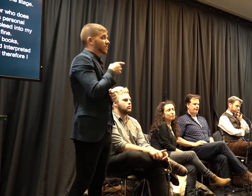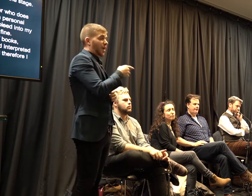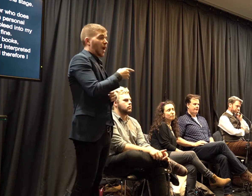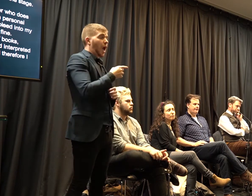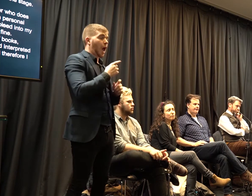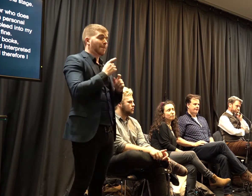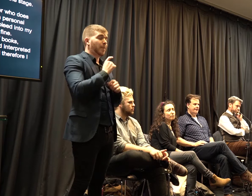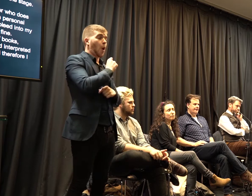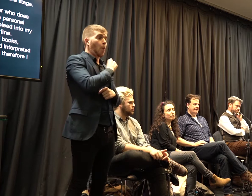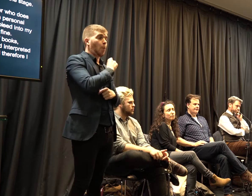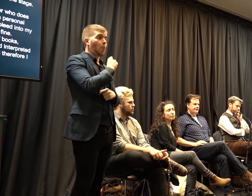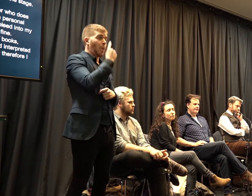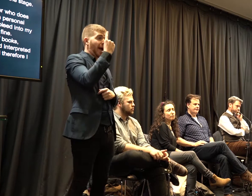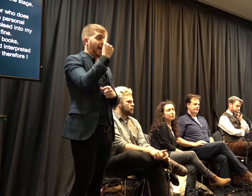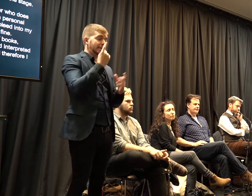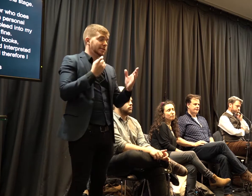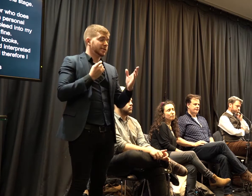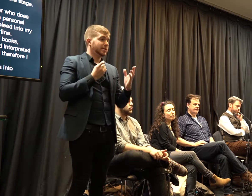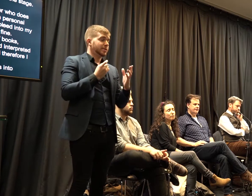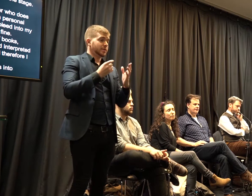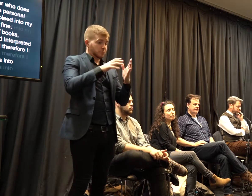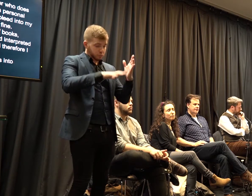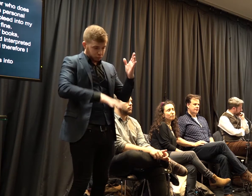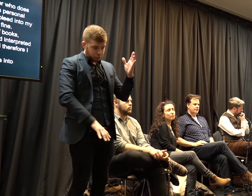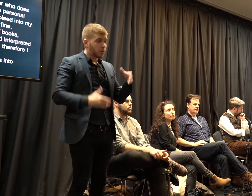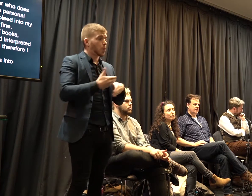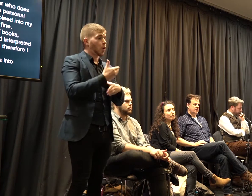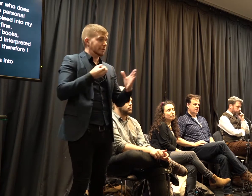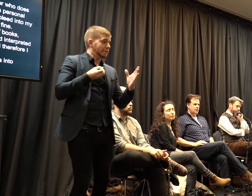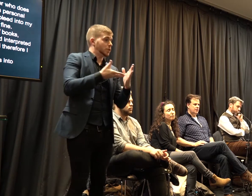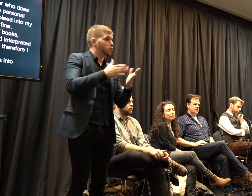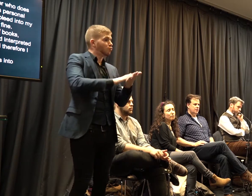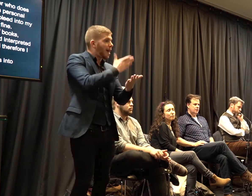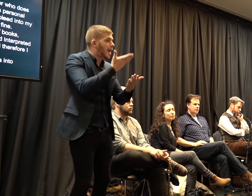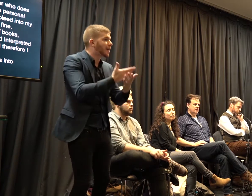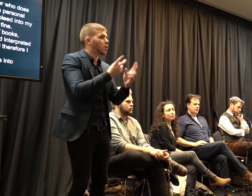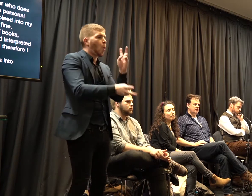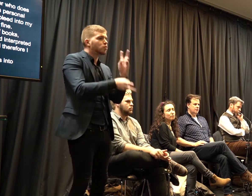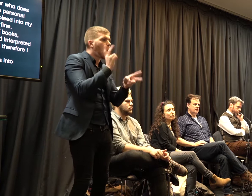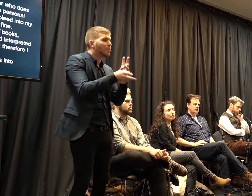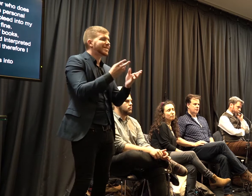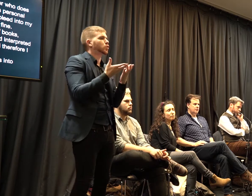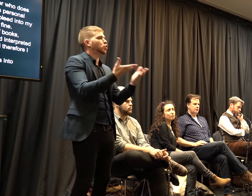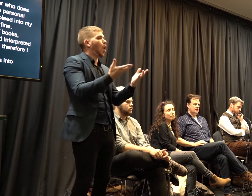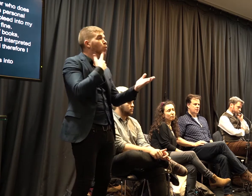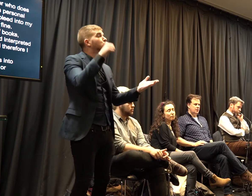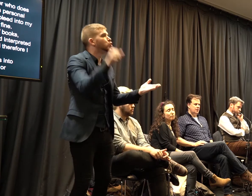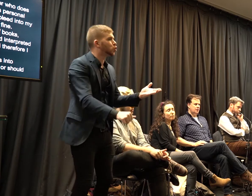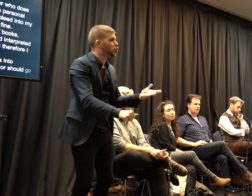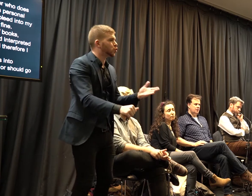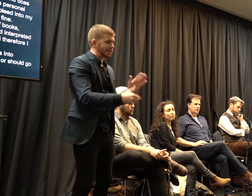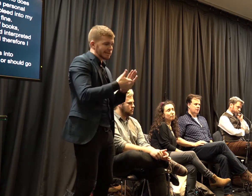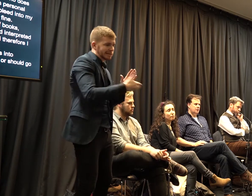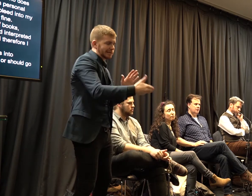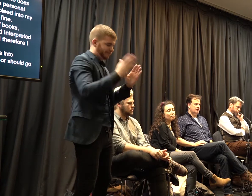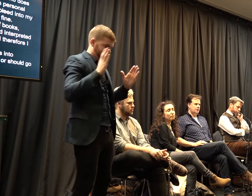of how much work goes into translating and interpreting a show to do it, or should go into interpreting a show,